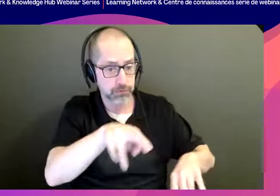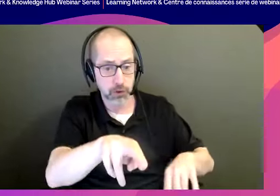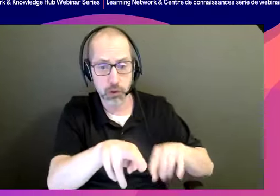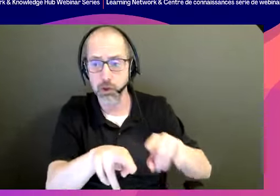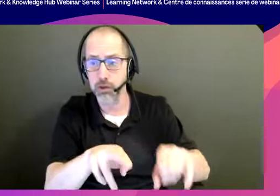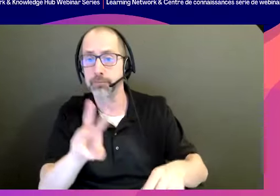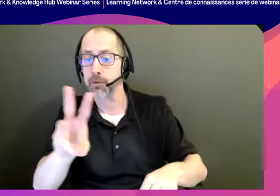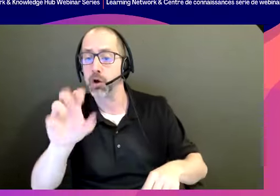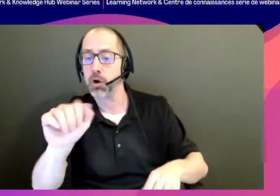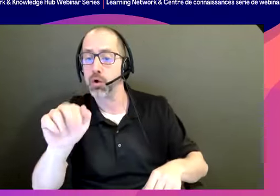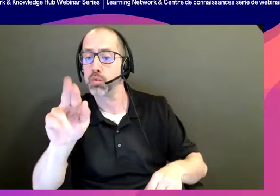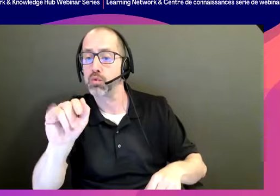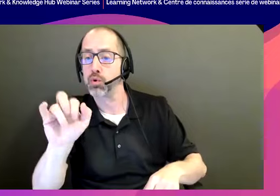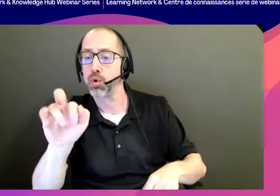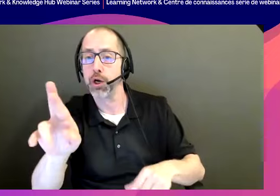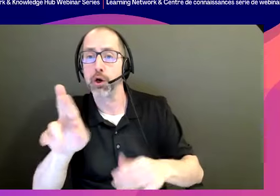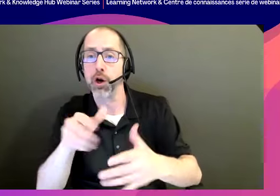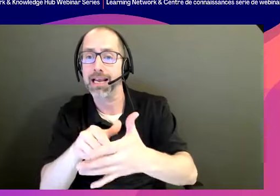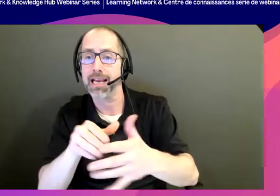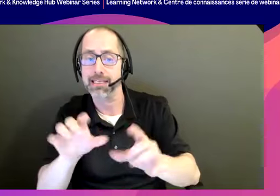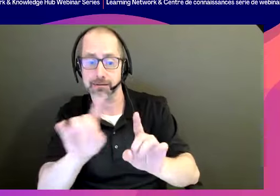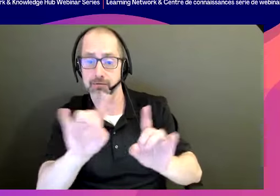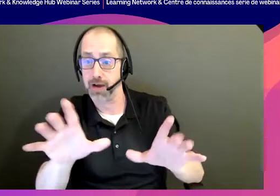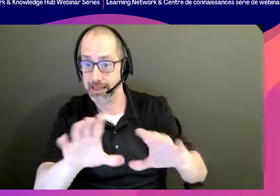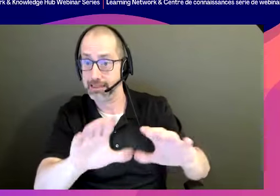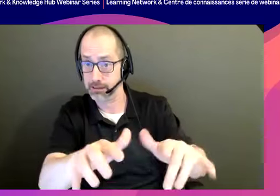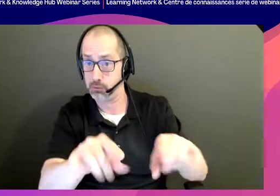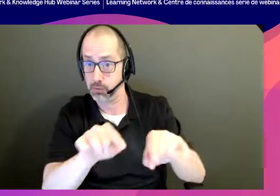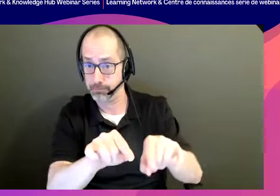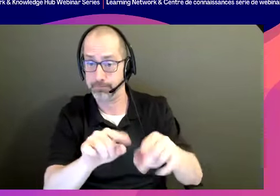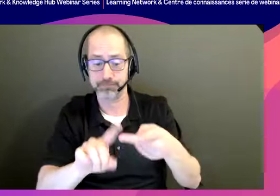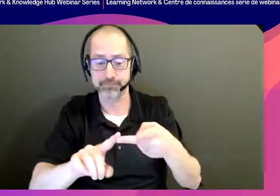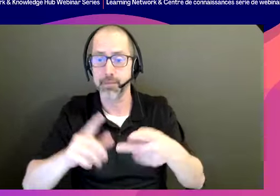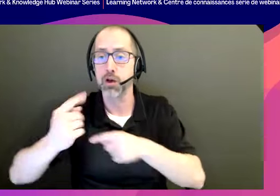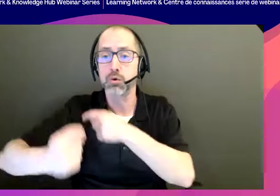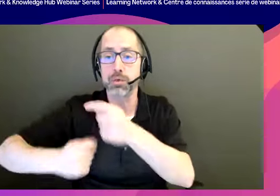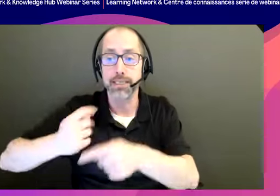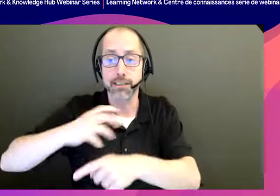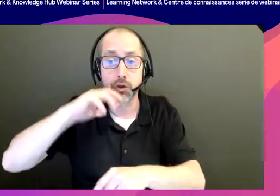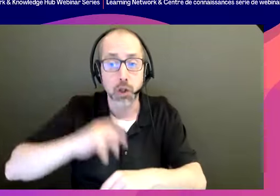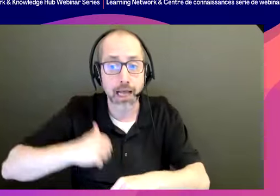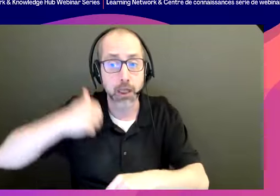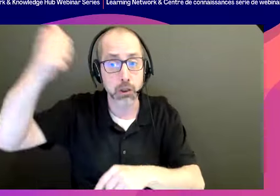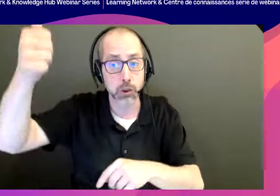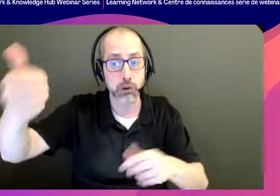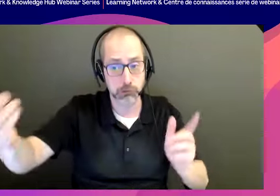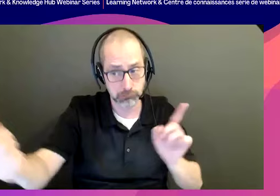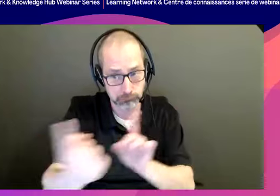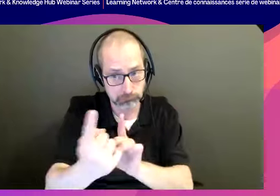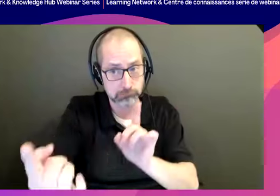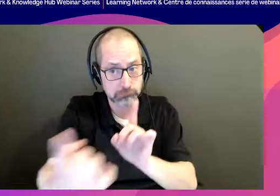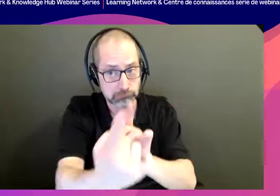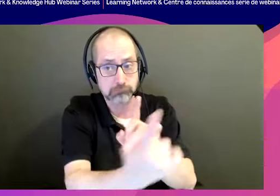Against Violence, engaging with traditional elders, those are all appropriate supports.